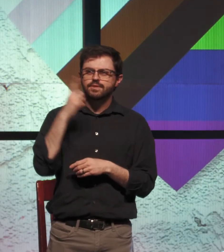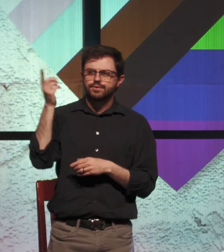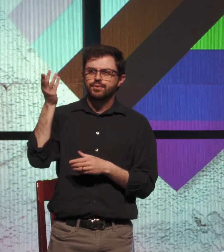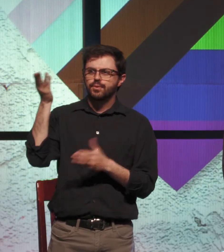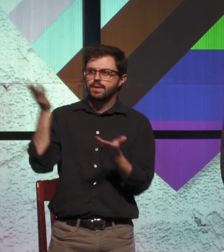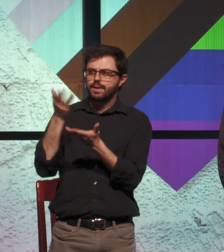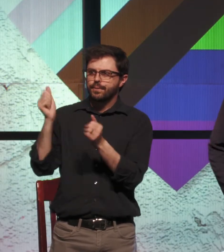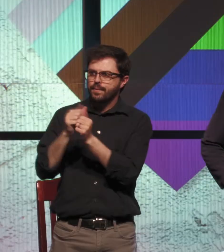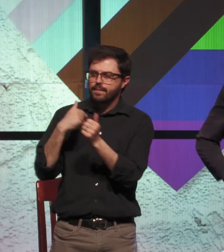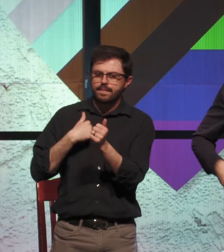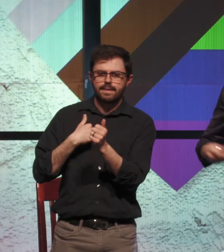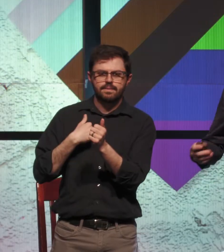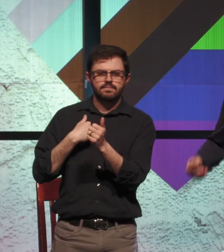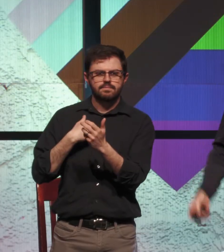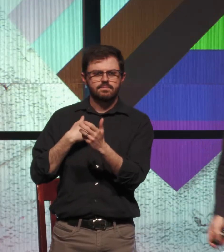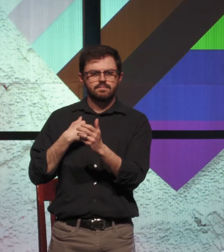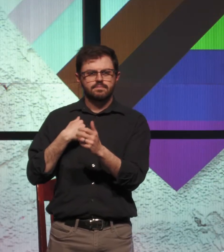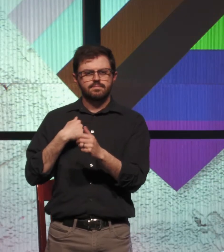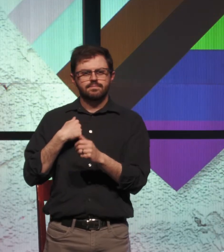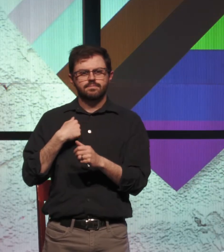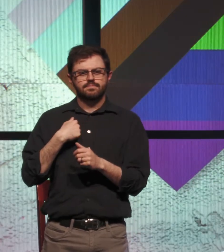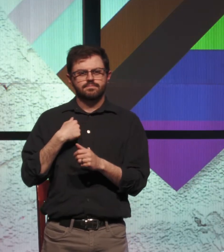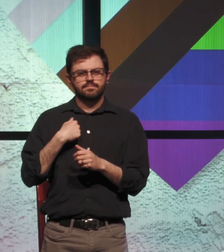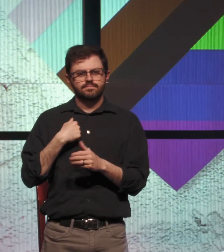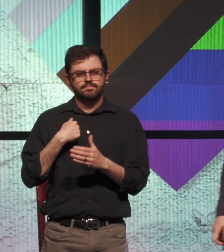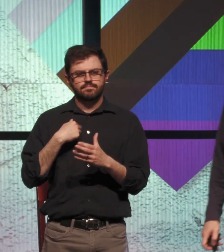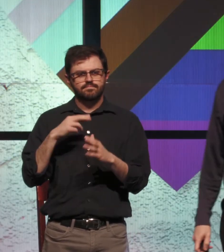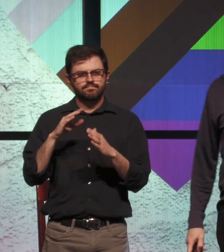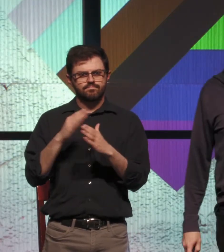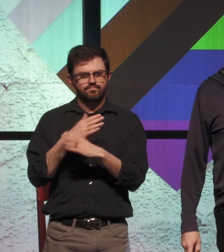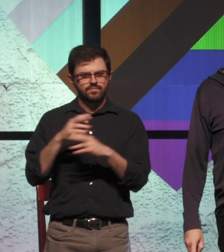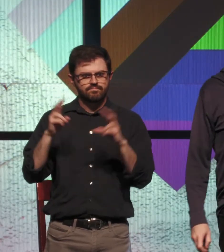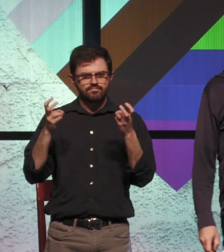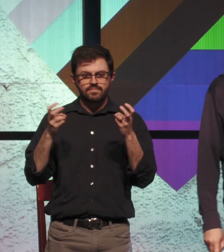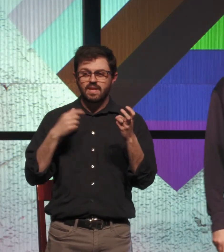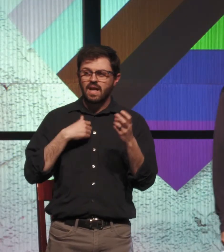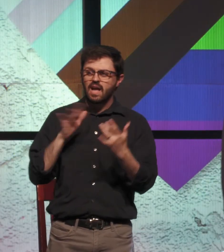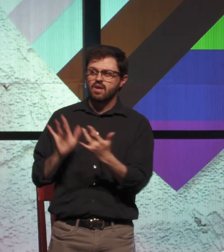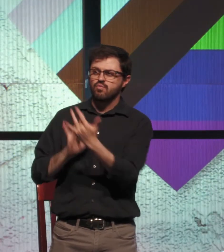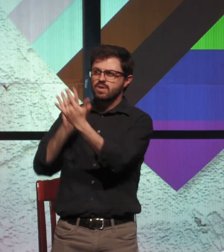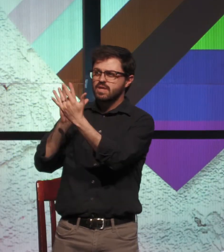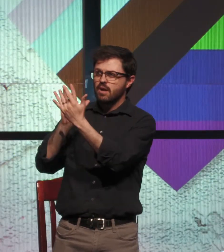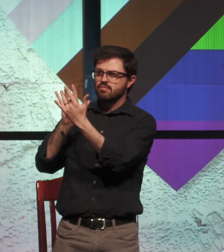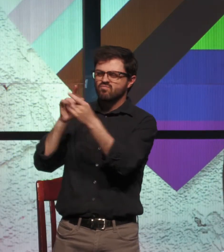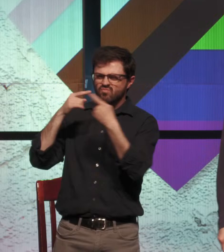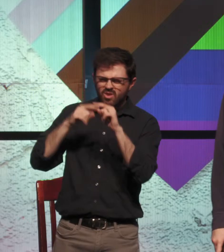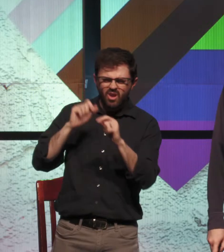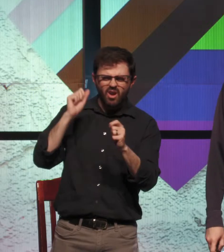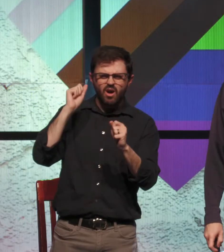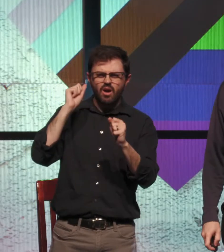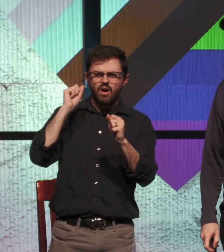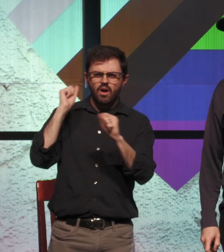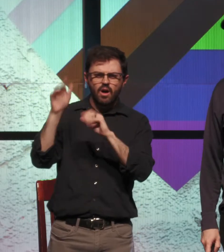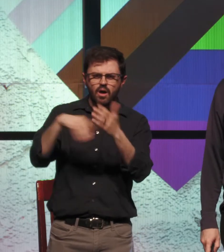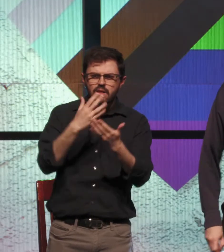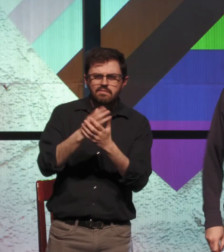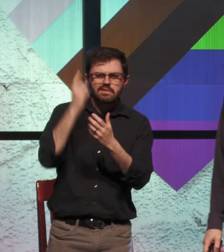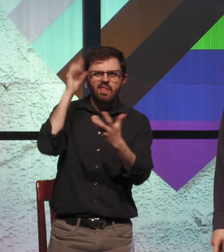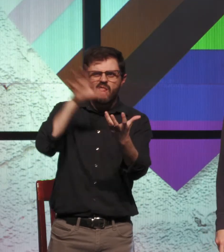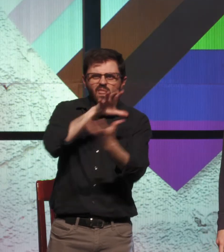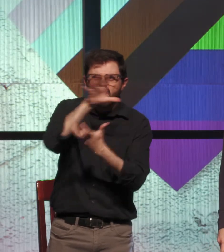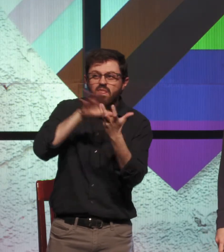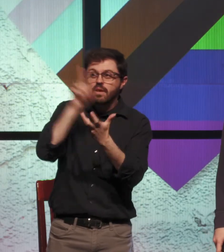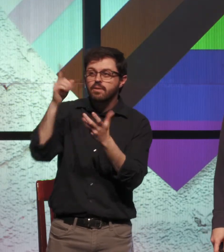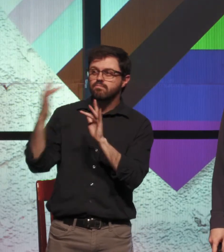me. And I reach out and you find me in the dust and you say this, that no amount of